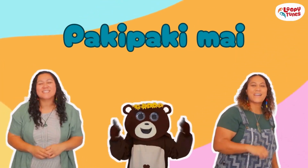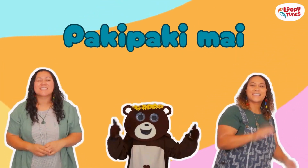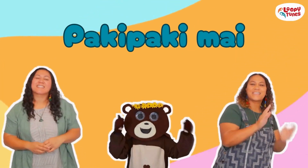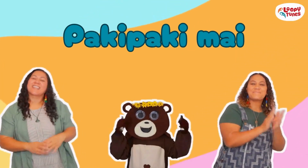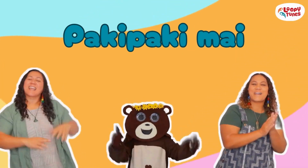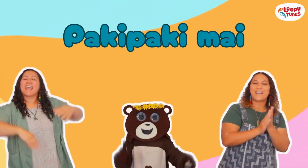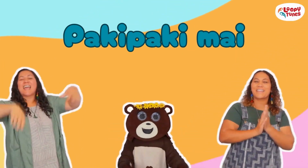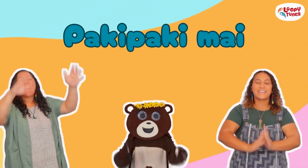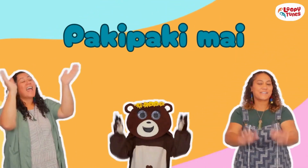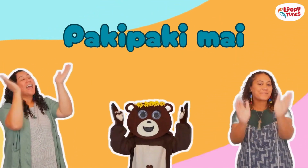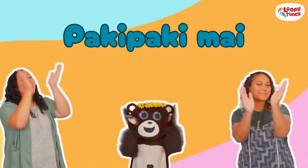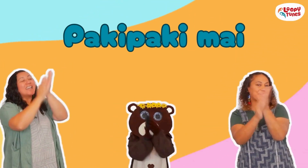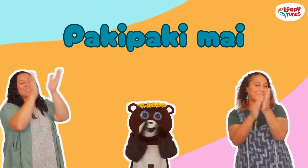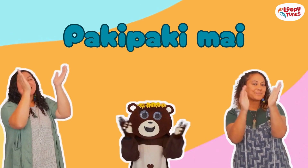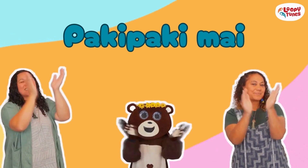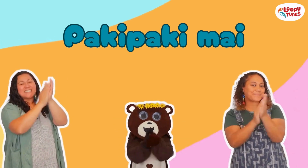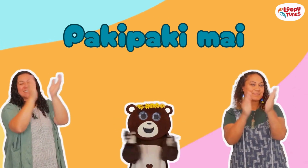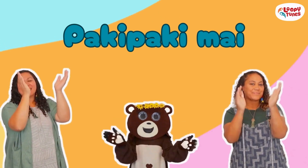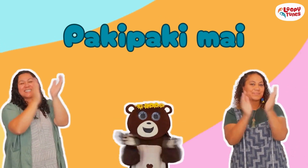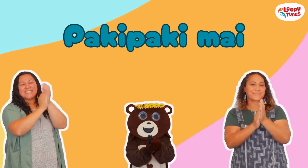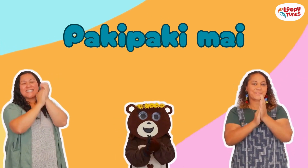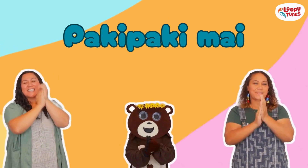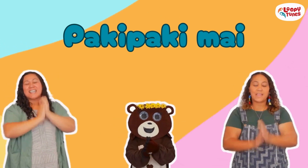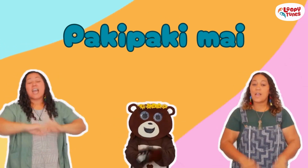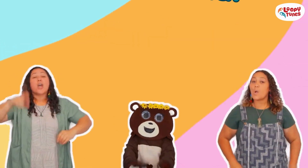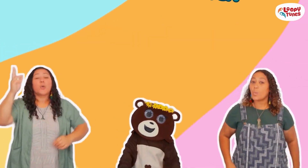Paki paki mai,